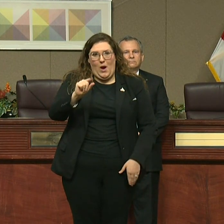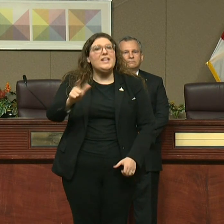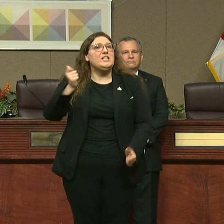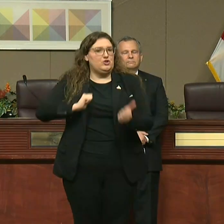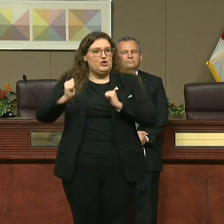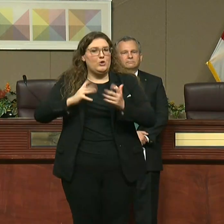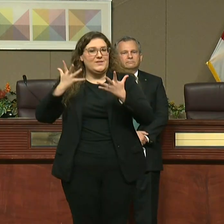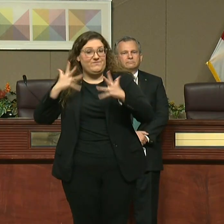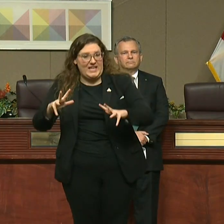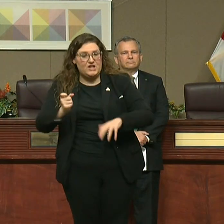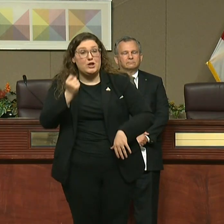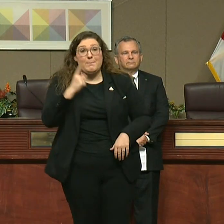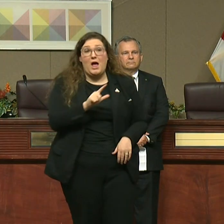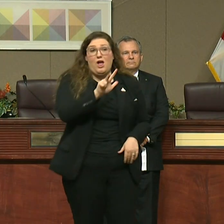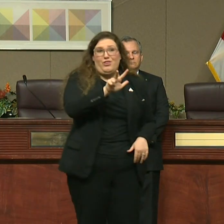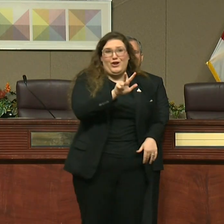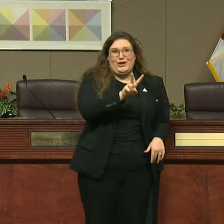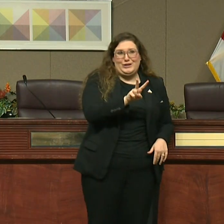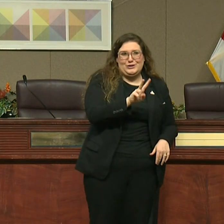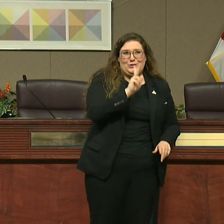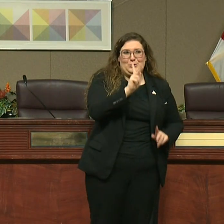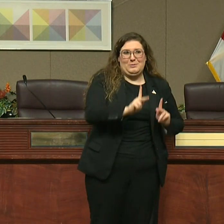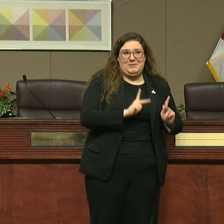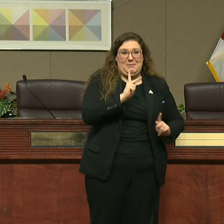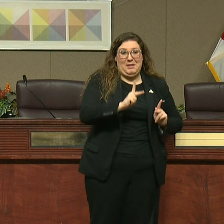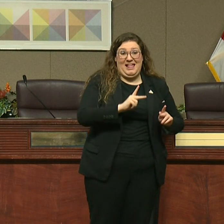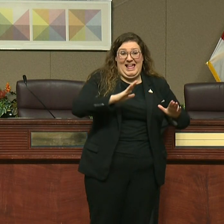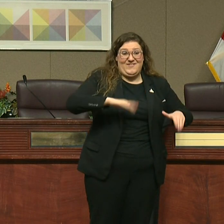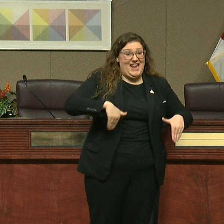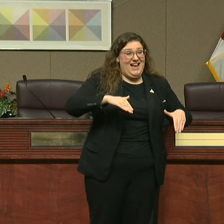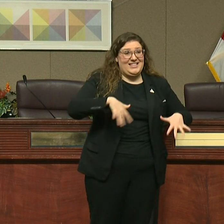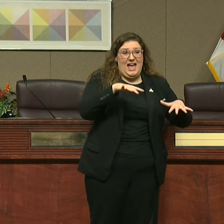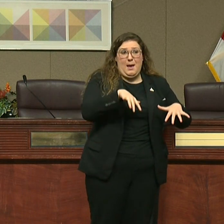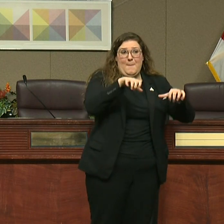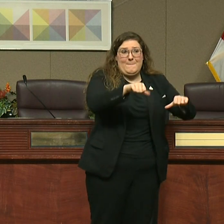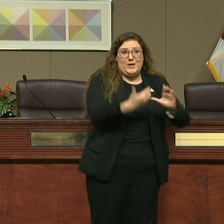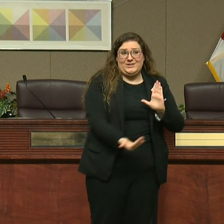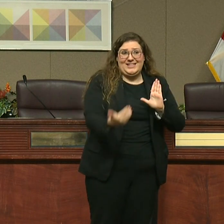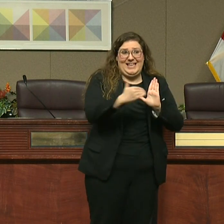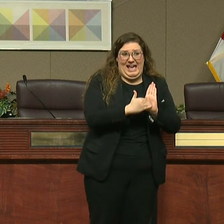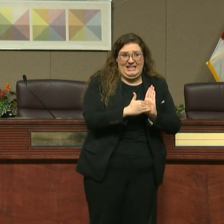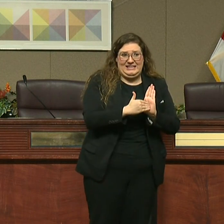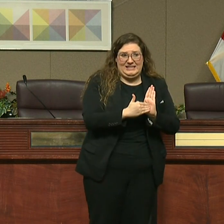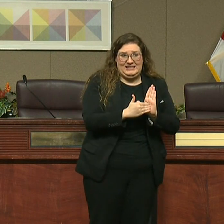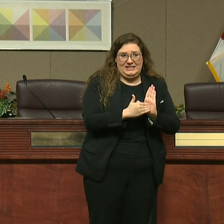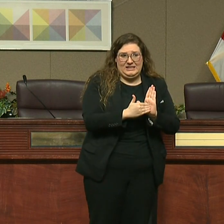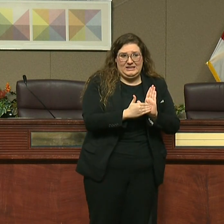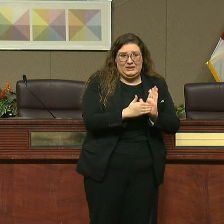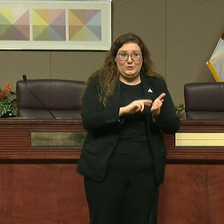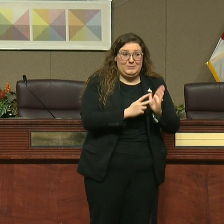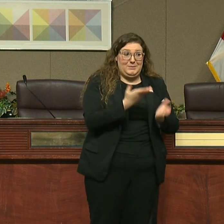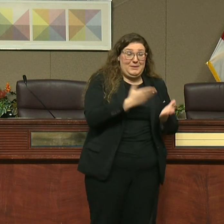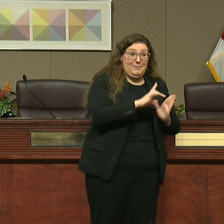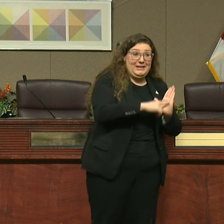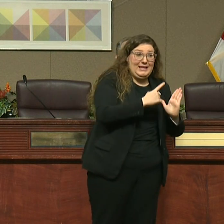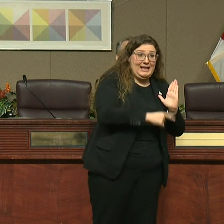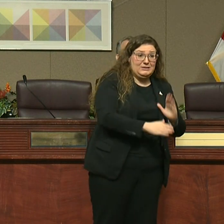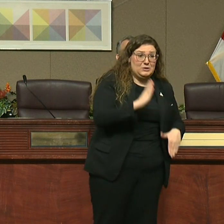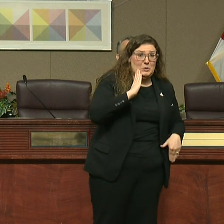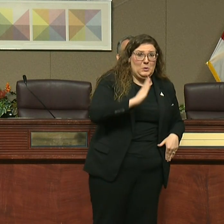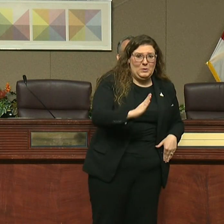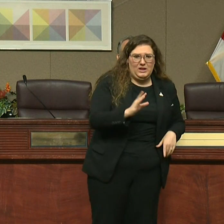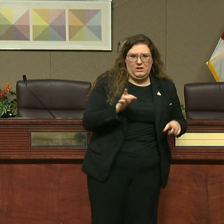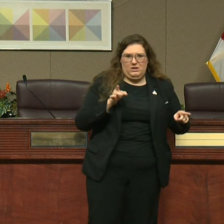negative economic impact of $734 million. So if you just look at the two alone, just from